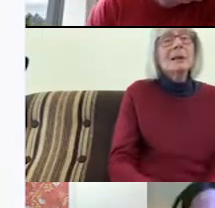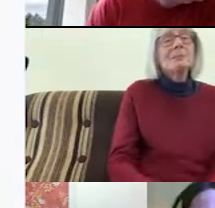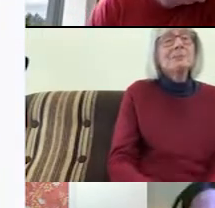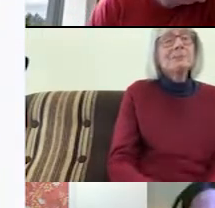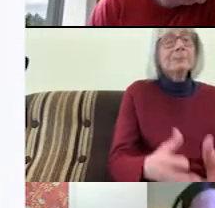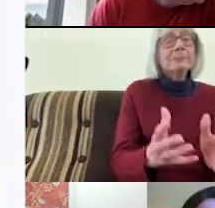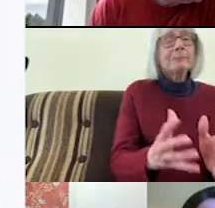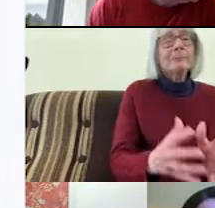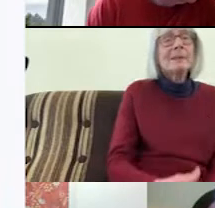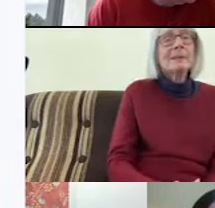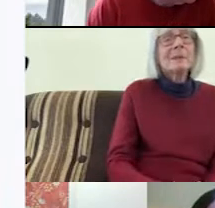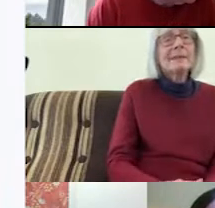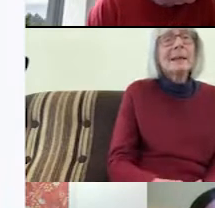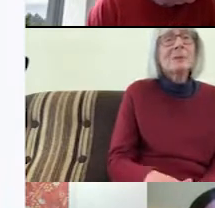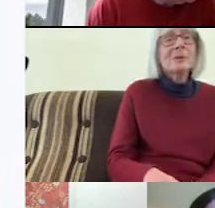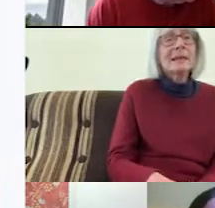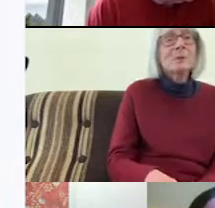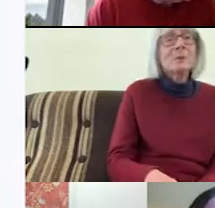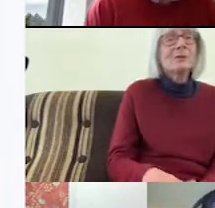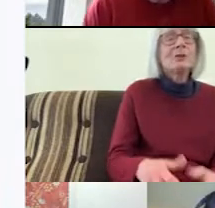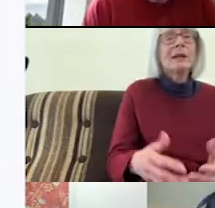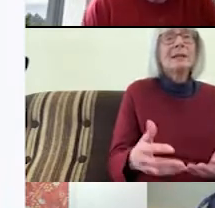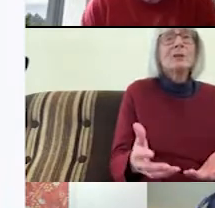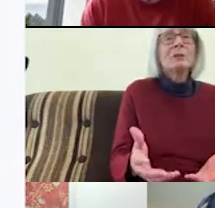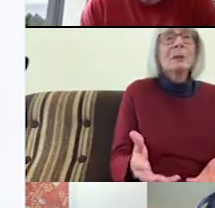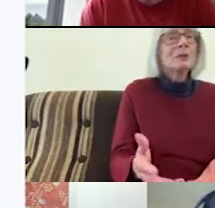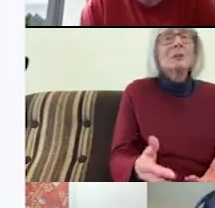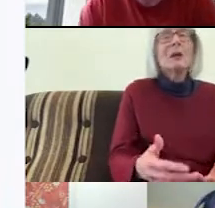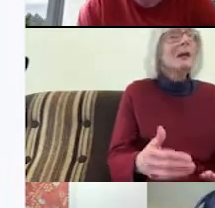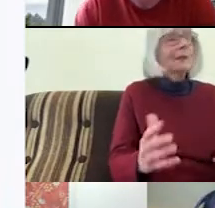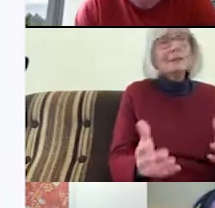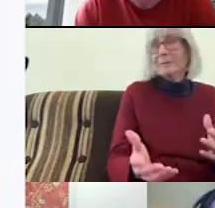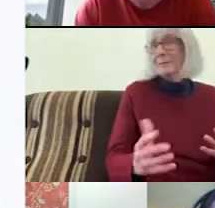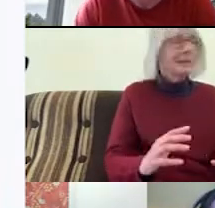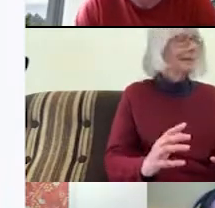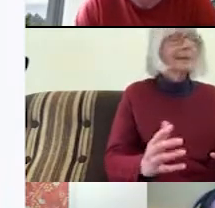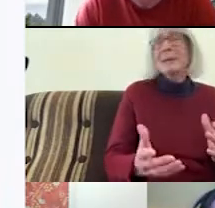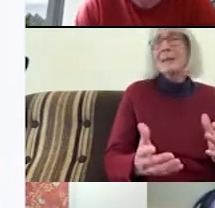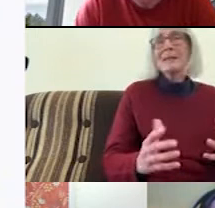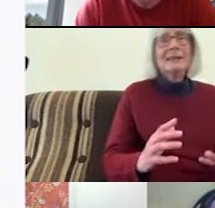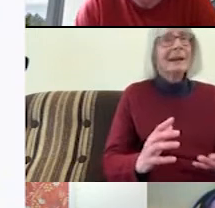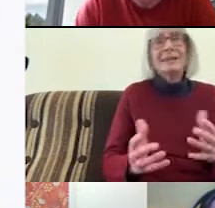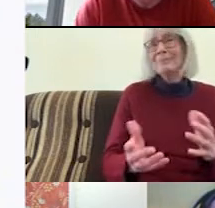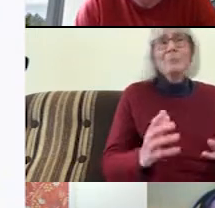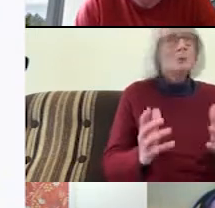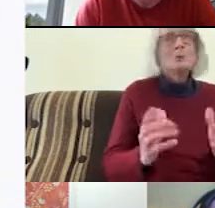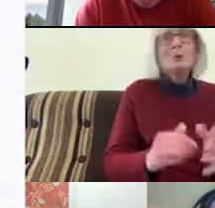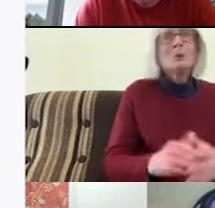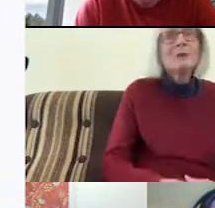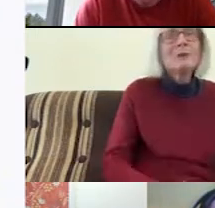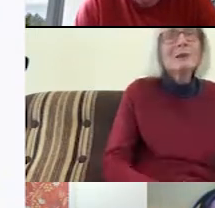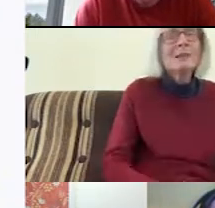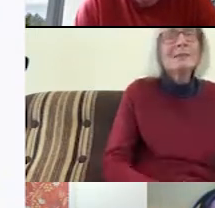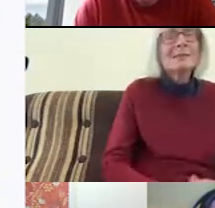see on some of the examples on the Keywords Australia general membership that kids come in and they